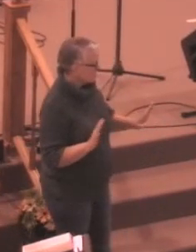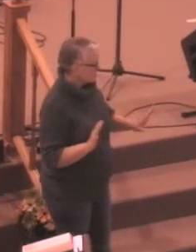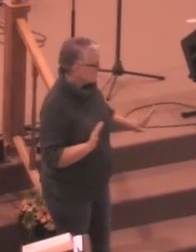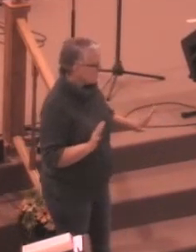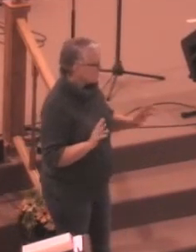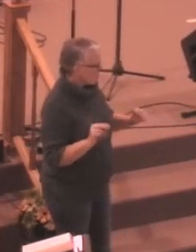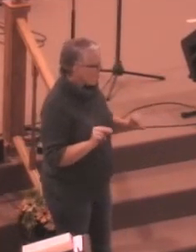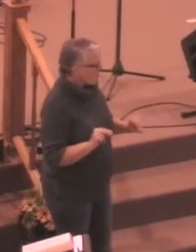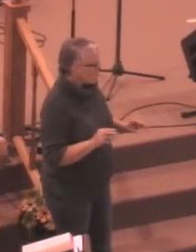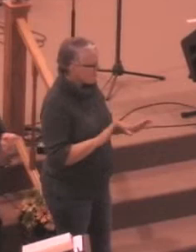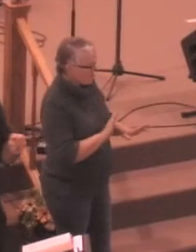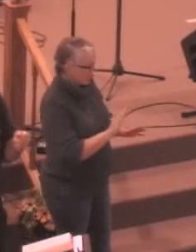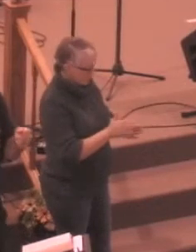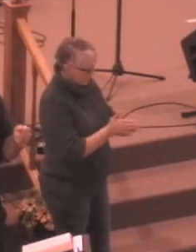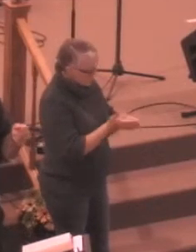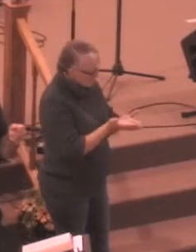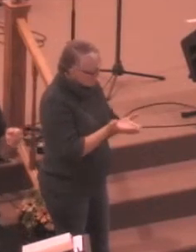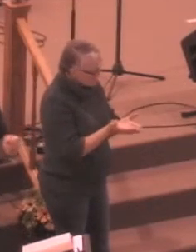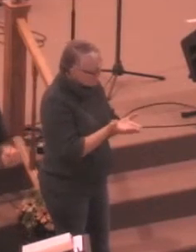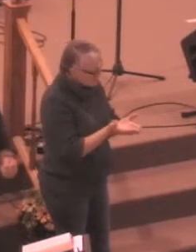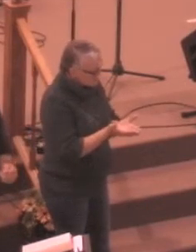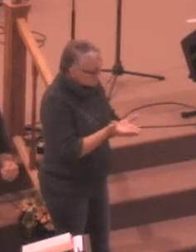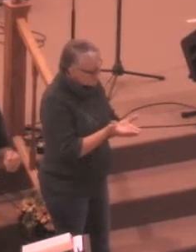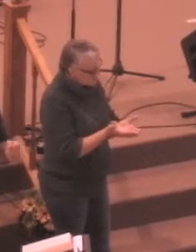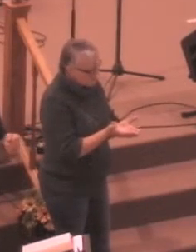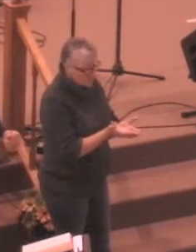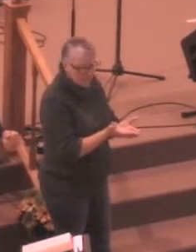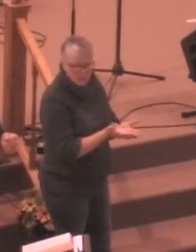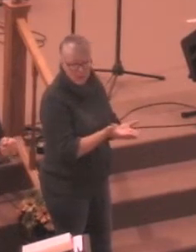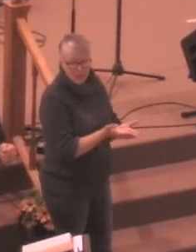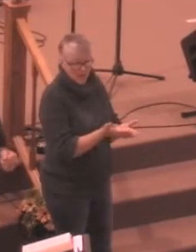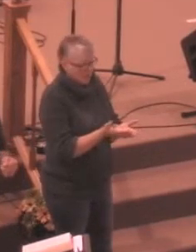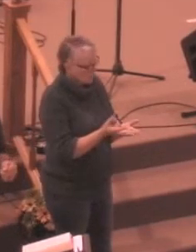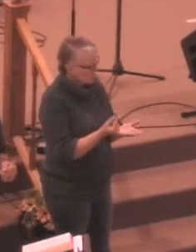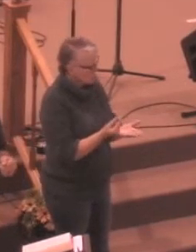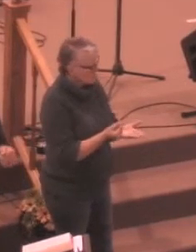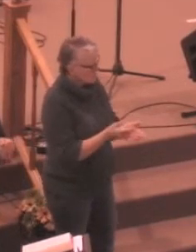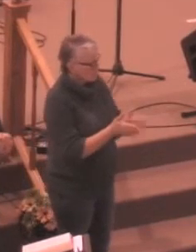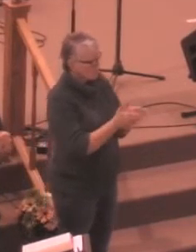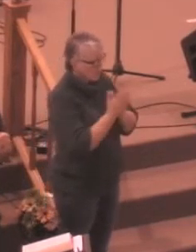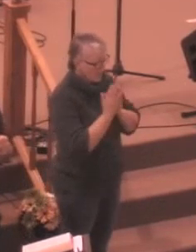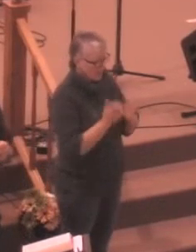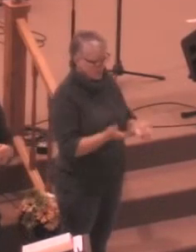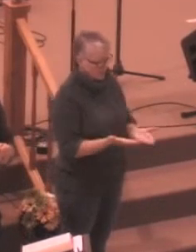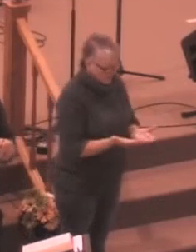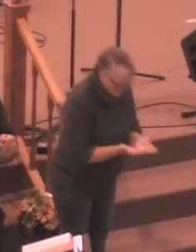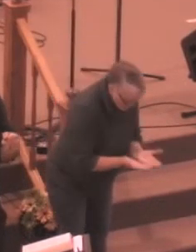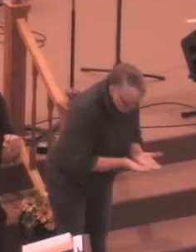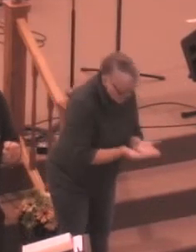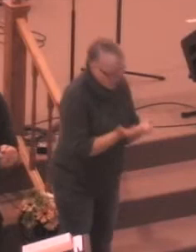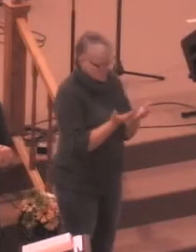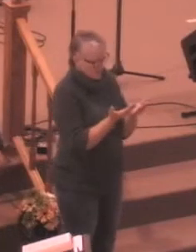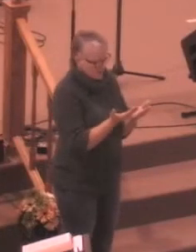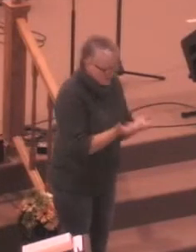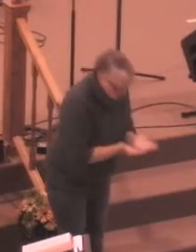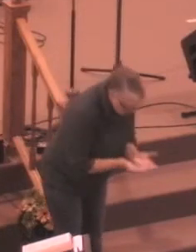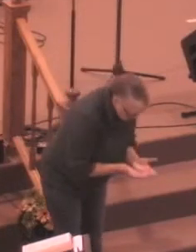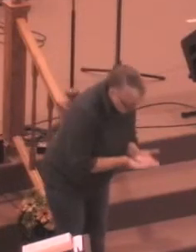They're in their books, and they're praying.